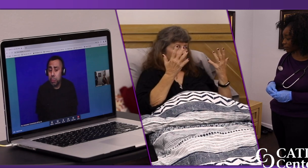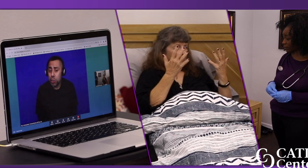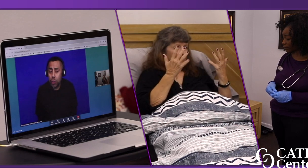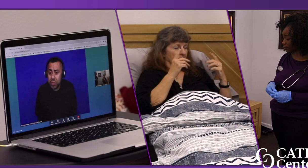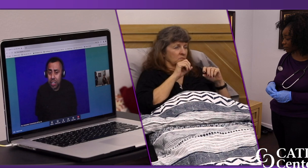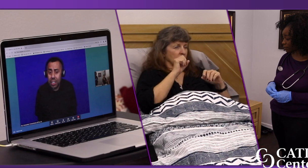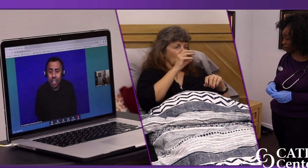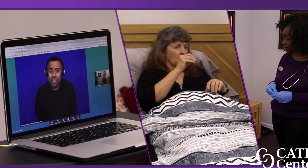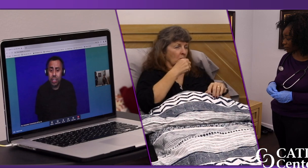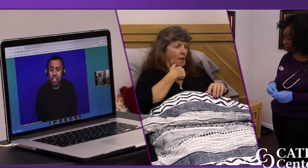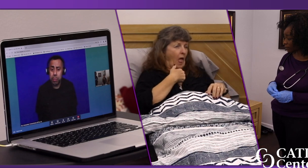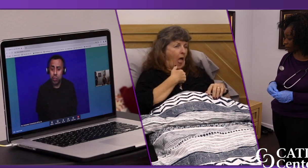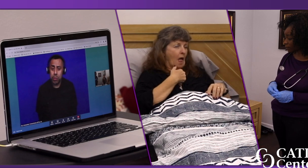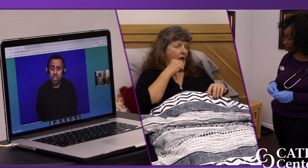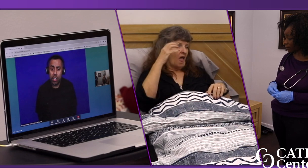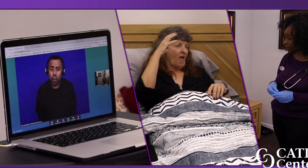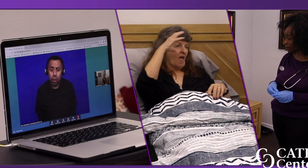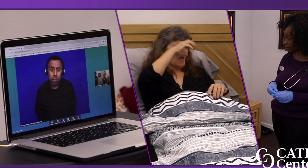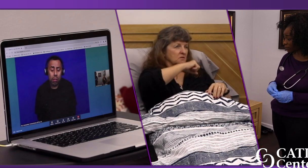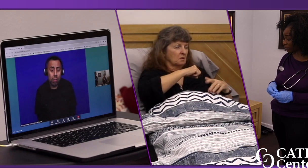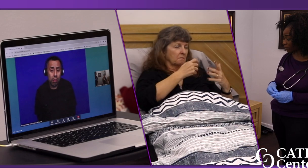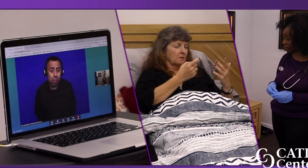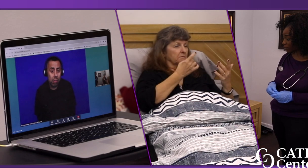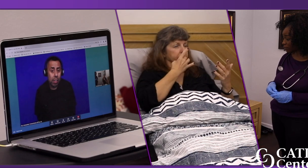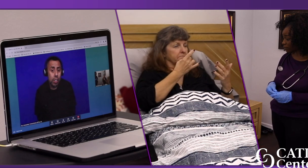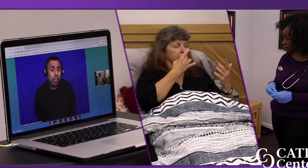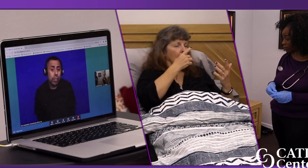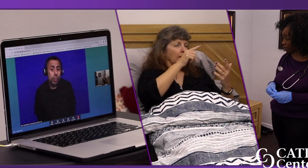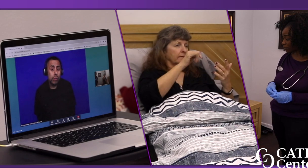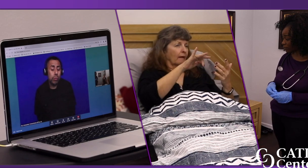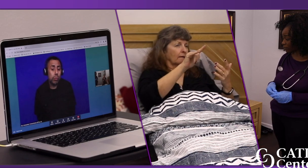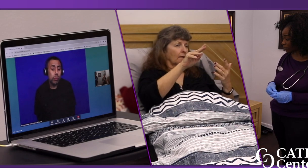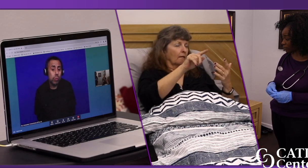As far as a prescription, I didn't get a prescription at all.